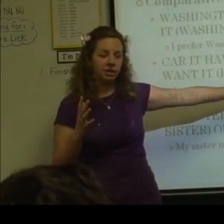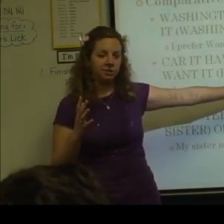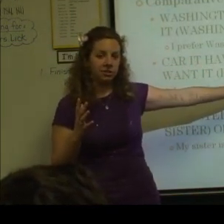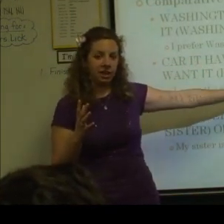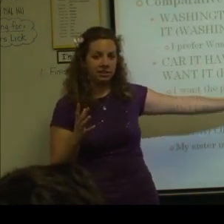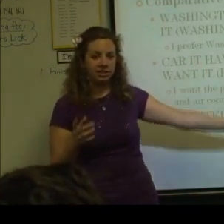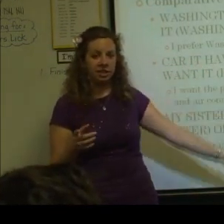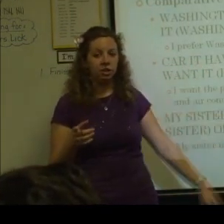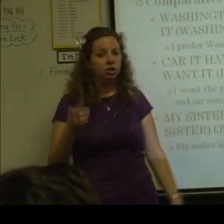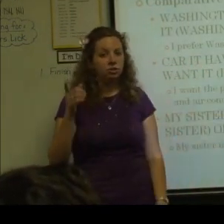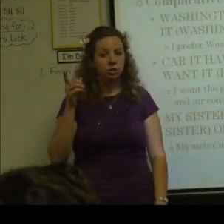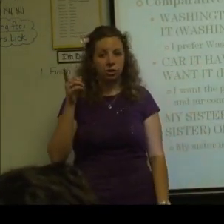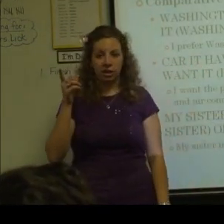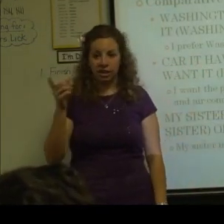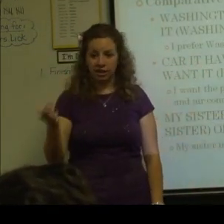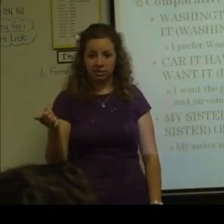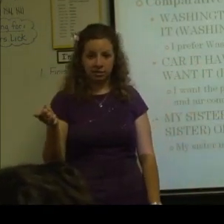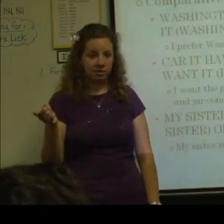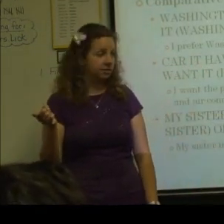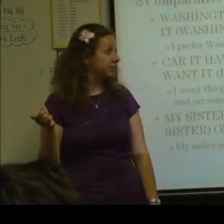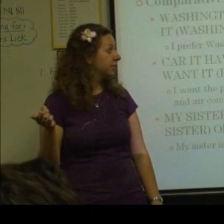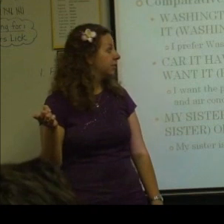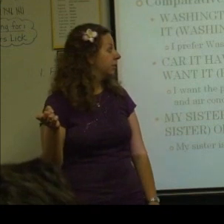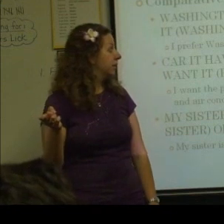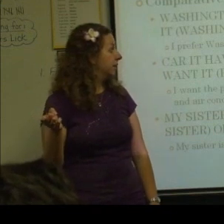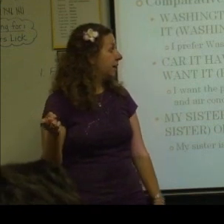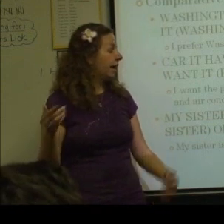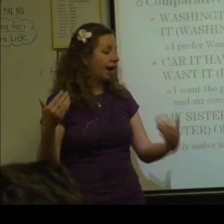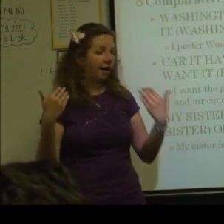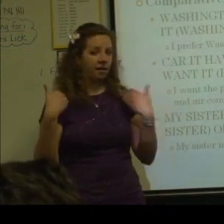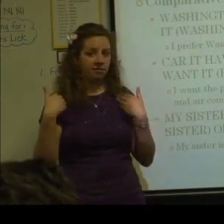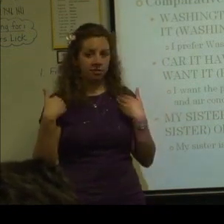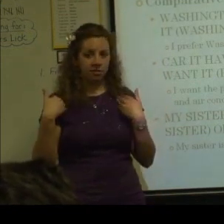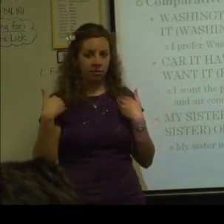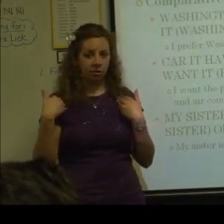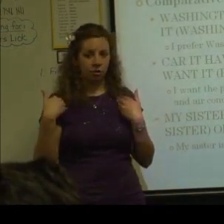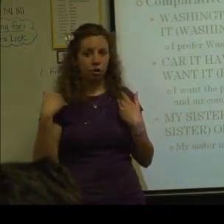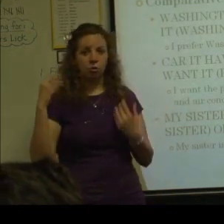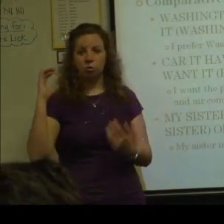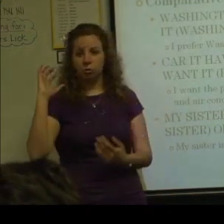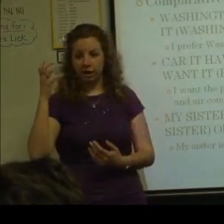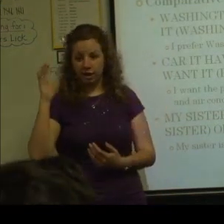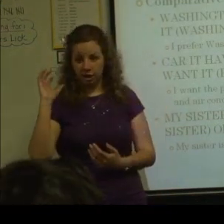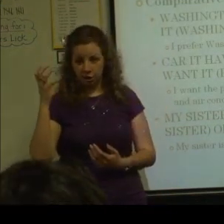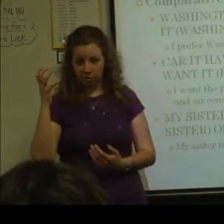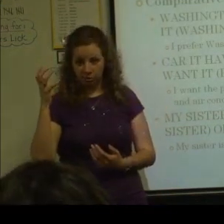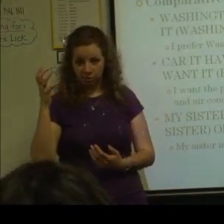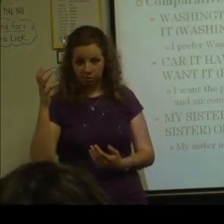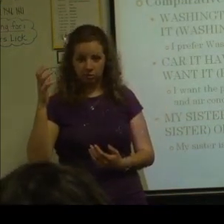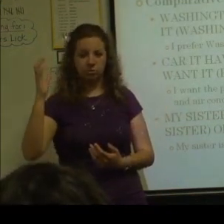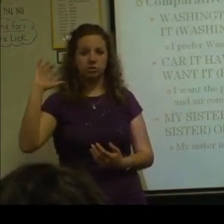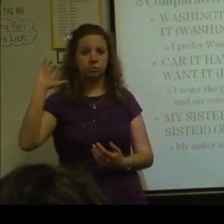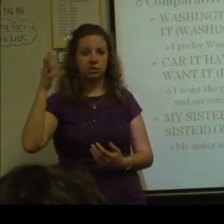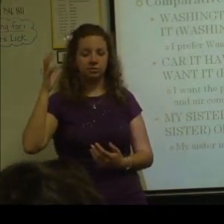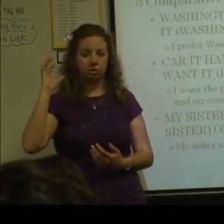radio and the AC, so it have radio, so we're just twisting forward